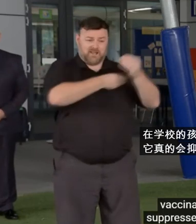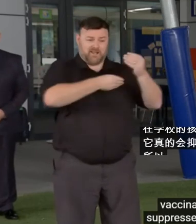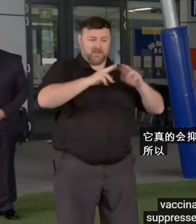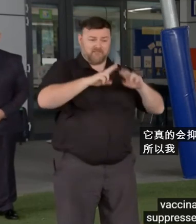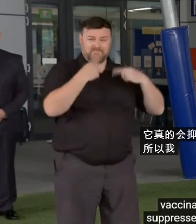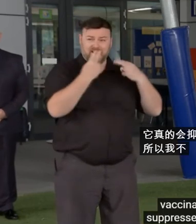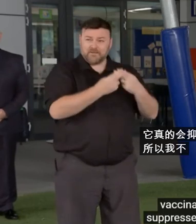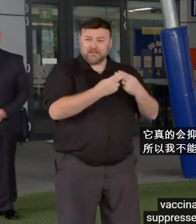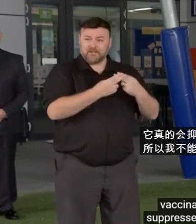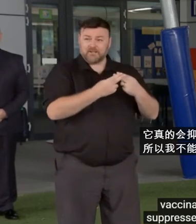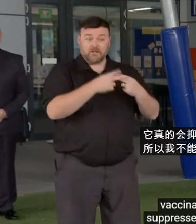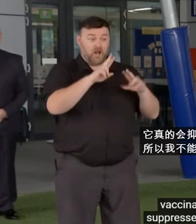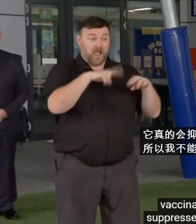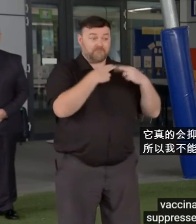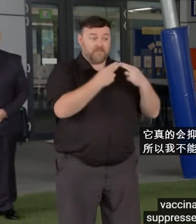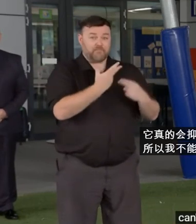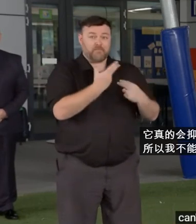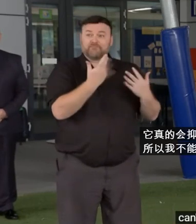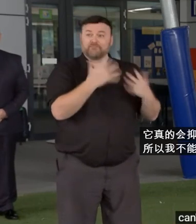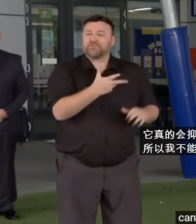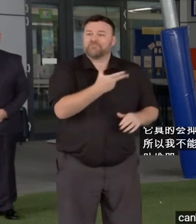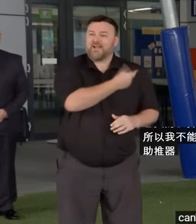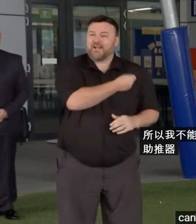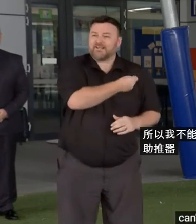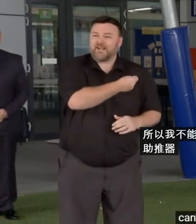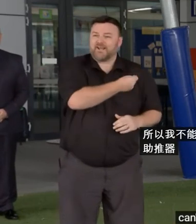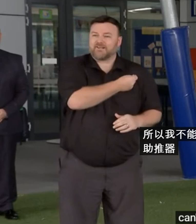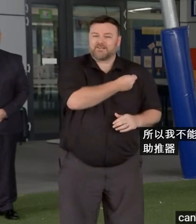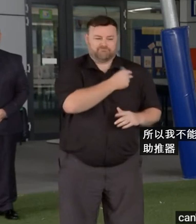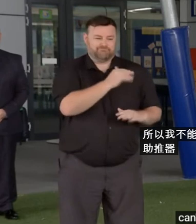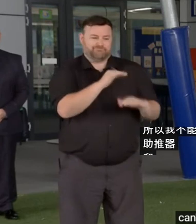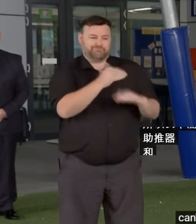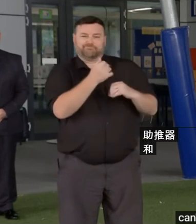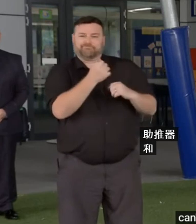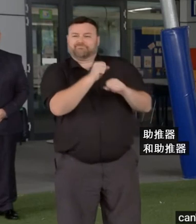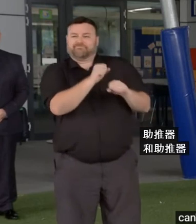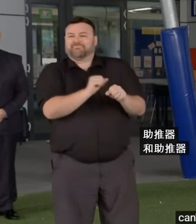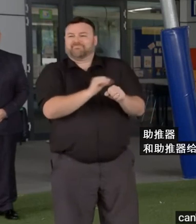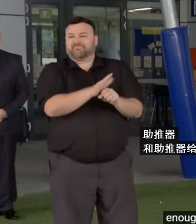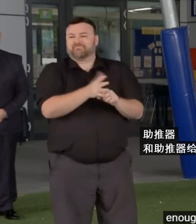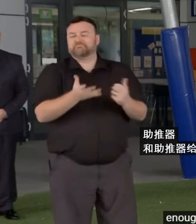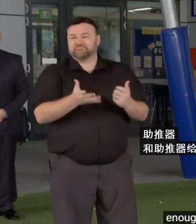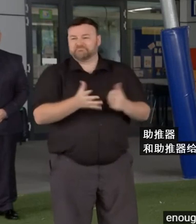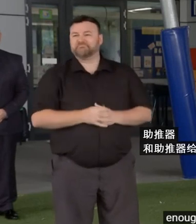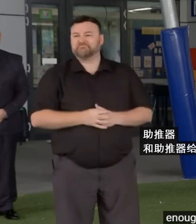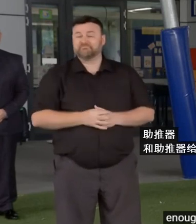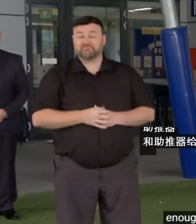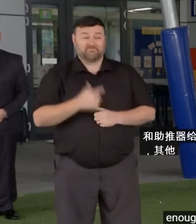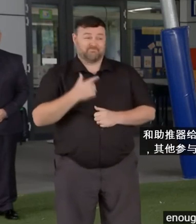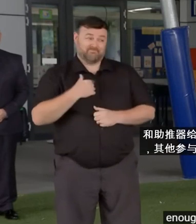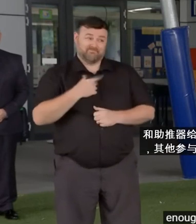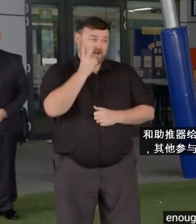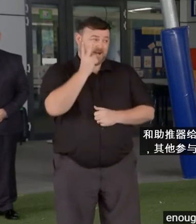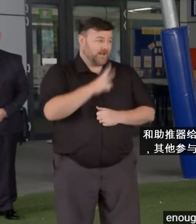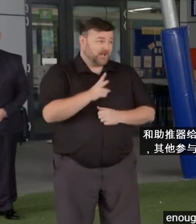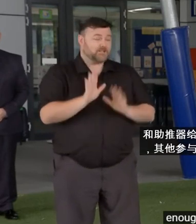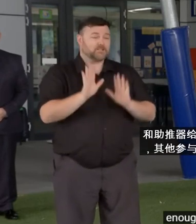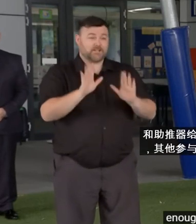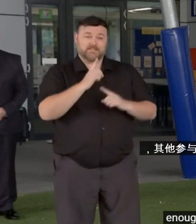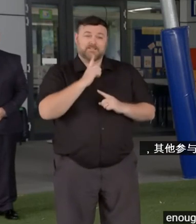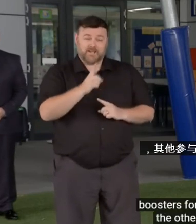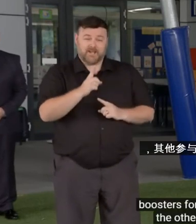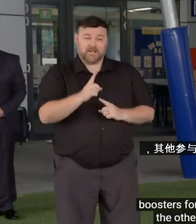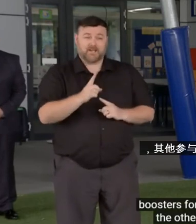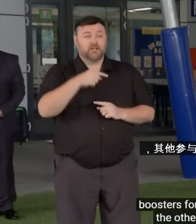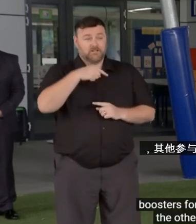transmission. So I can't emphasise enough boosters, and boosters for the extended family, the other carers that are